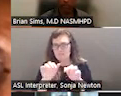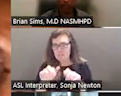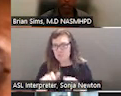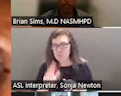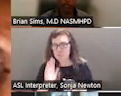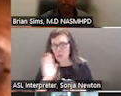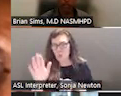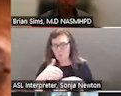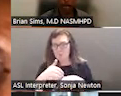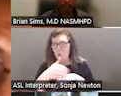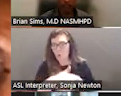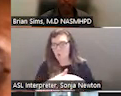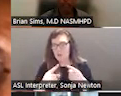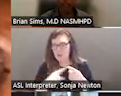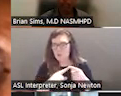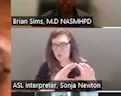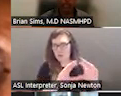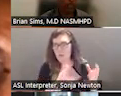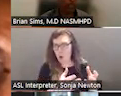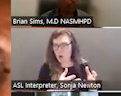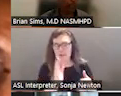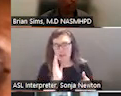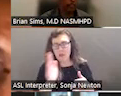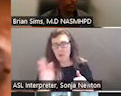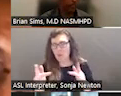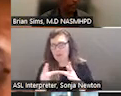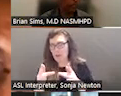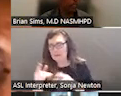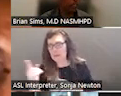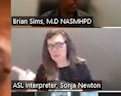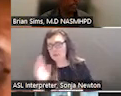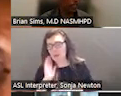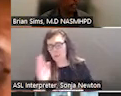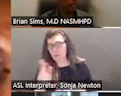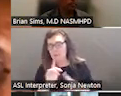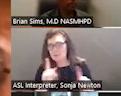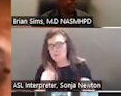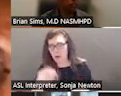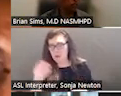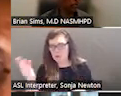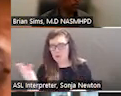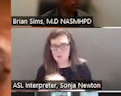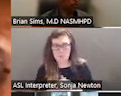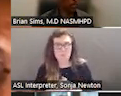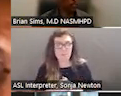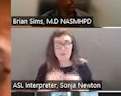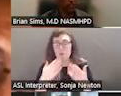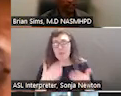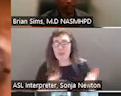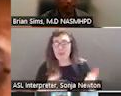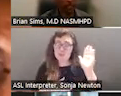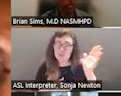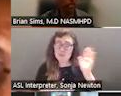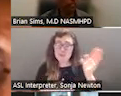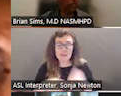parties, and they will be getting back to you with responses. Thanks again, and my thanks to our speaker, Dr.